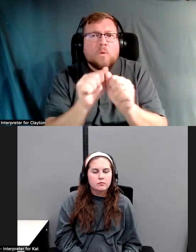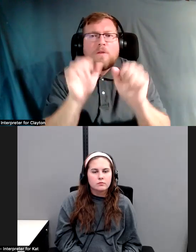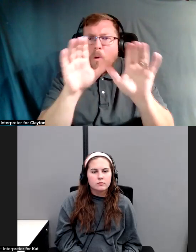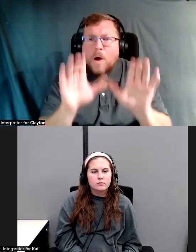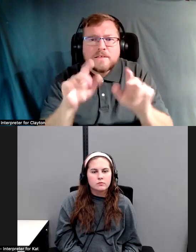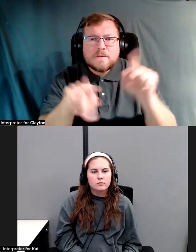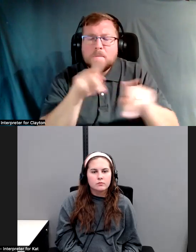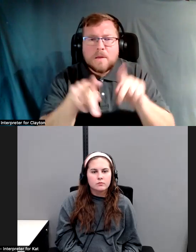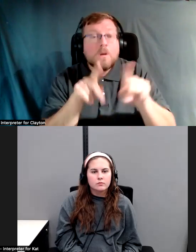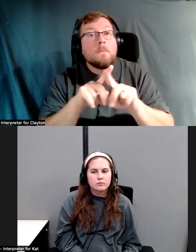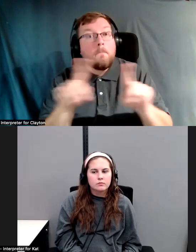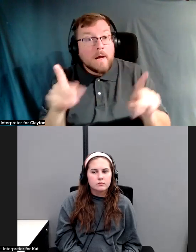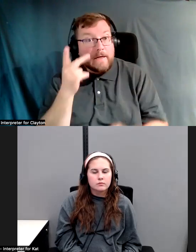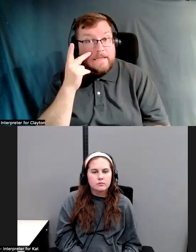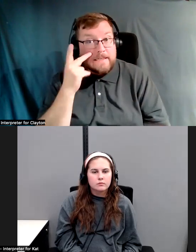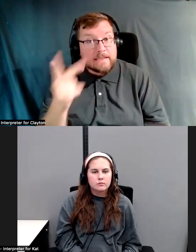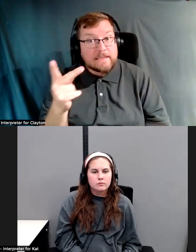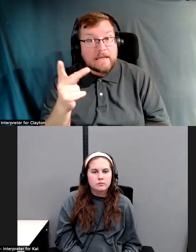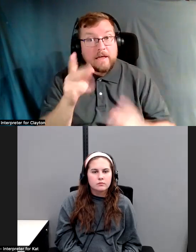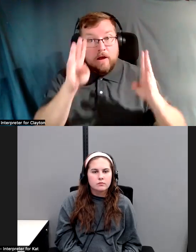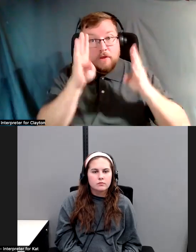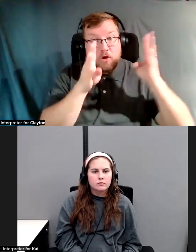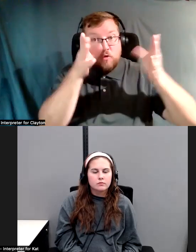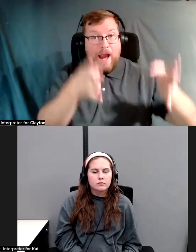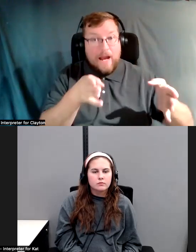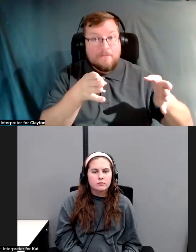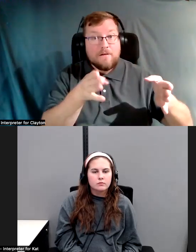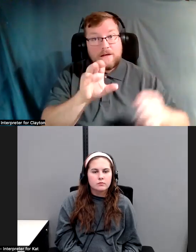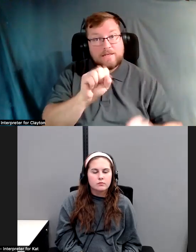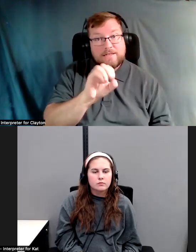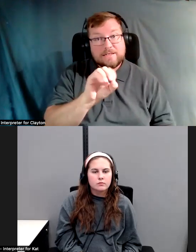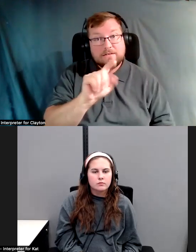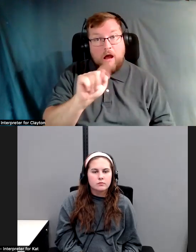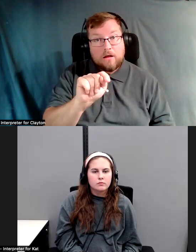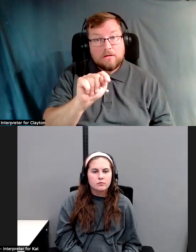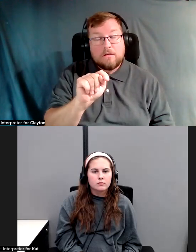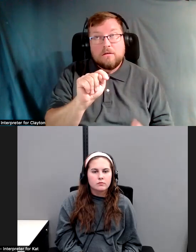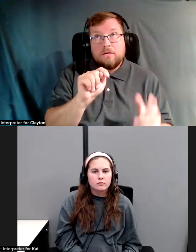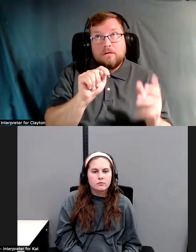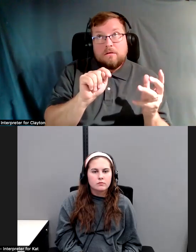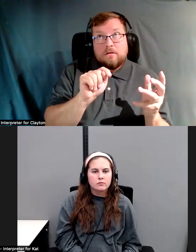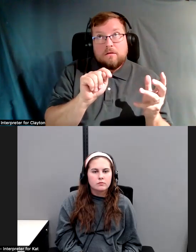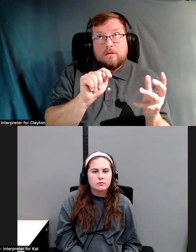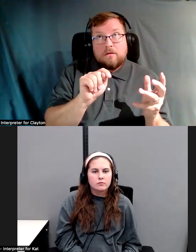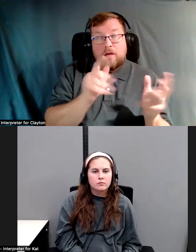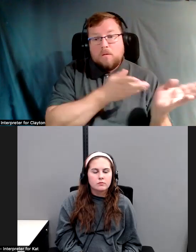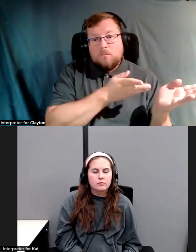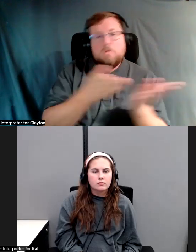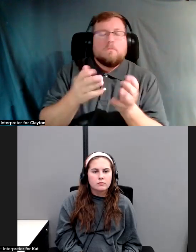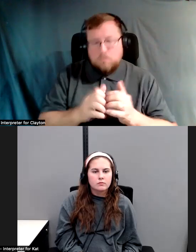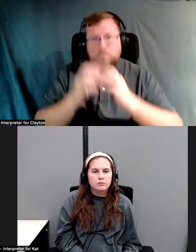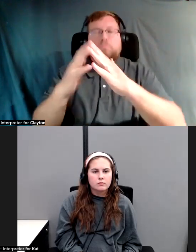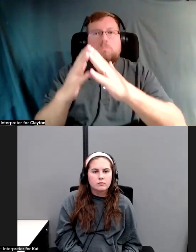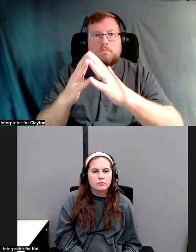people. But to see the show creator Scott bring that truth and light and create that project